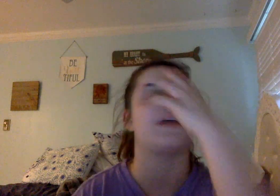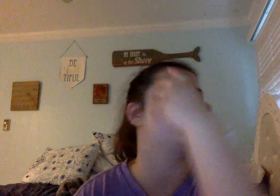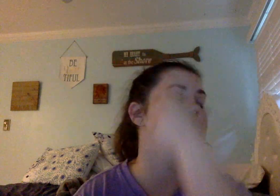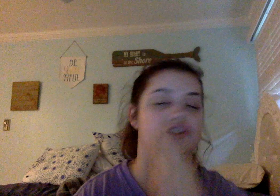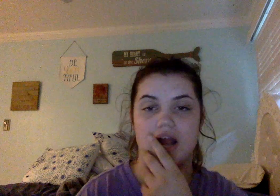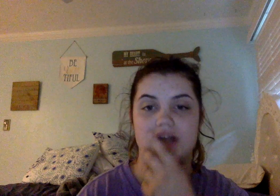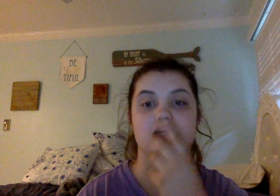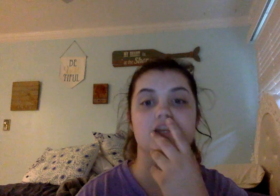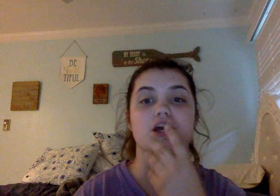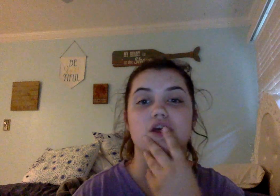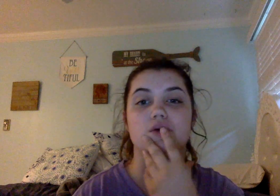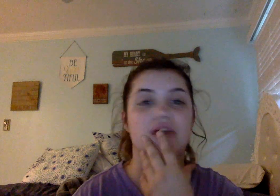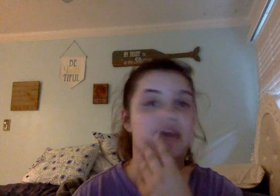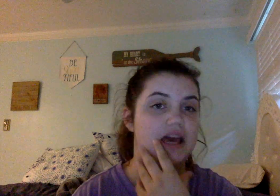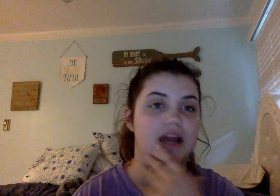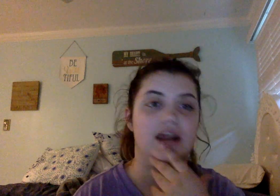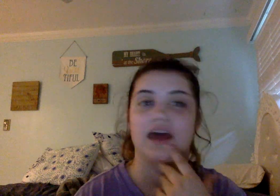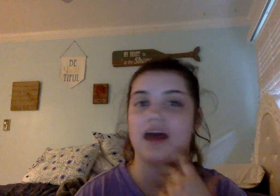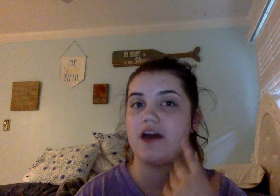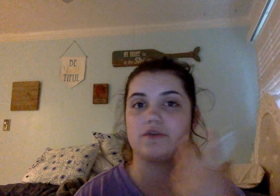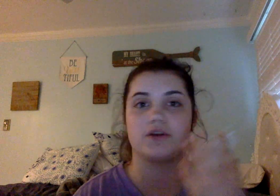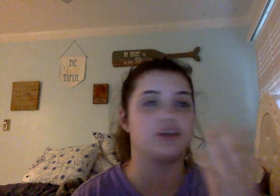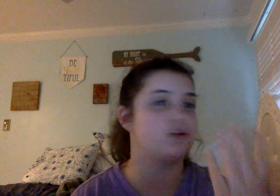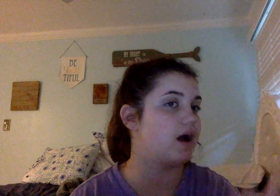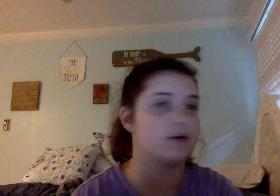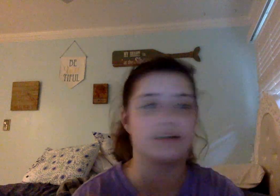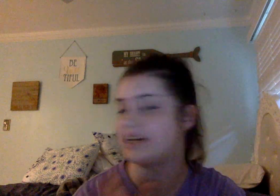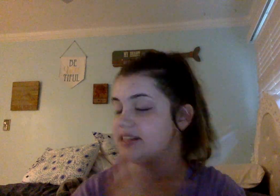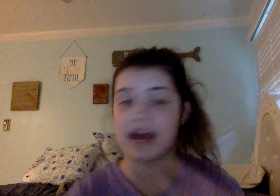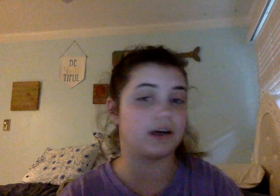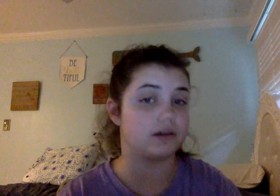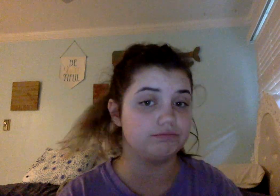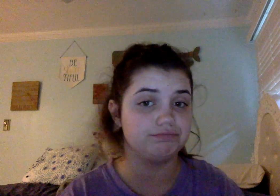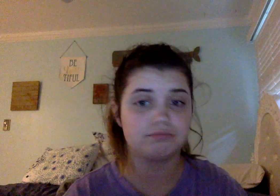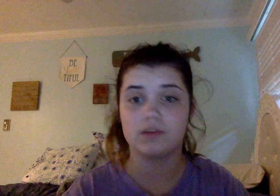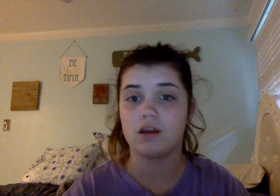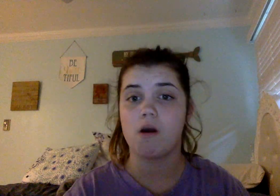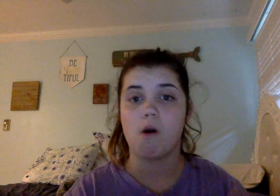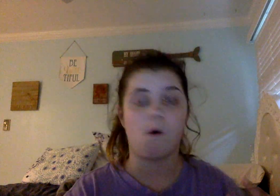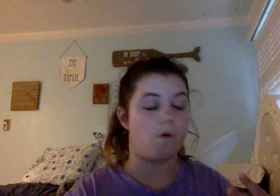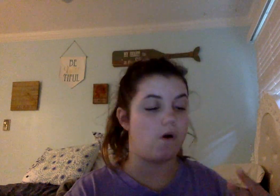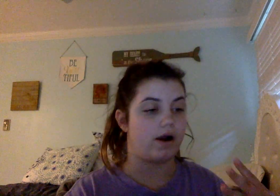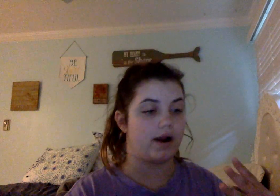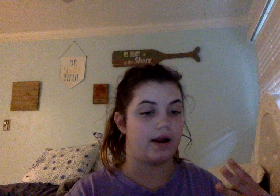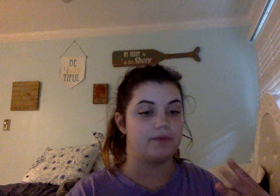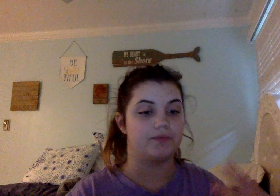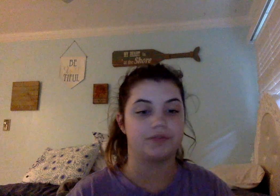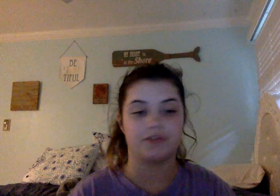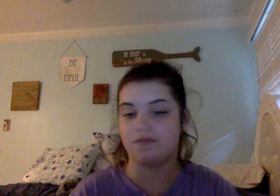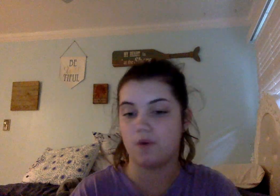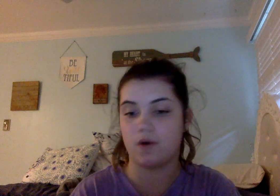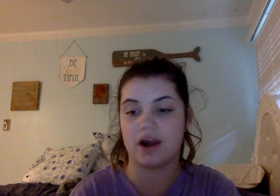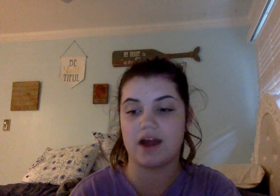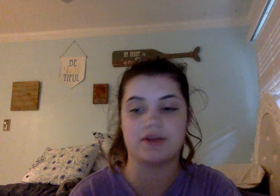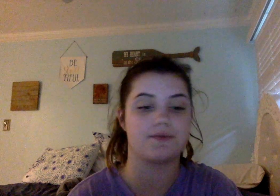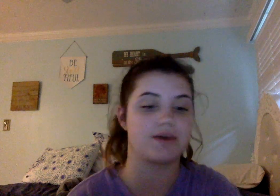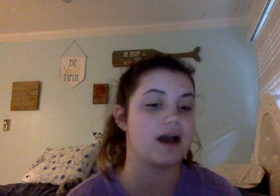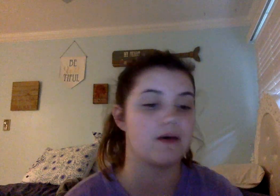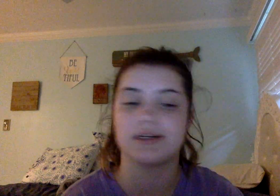getting distracted. You can, every 2 hours, get a snack. Or for every 3 hours